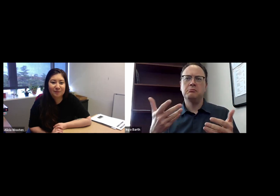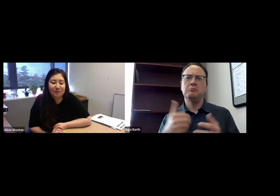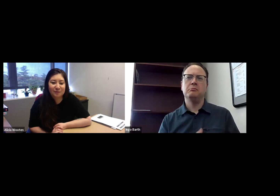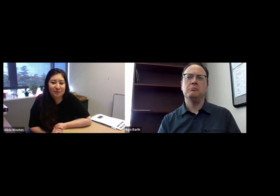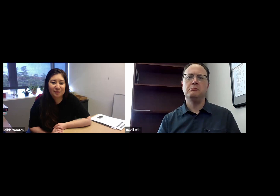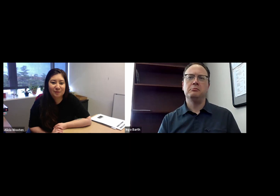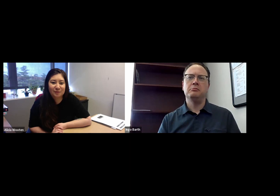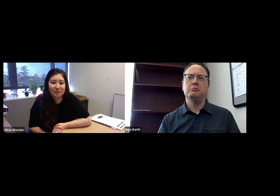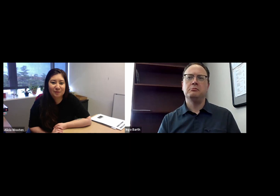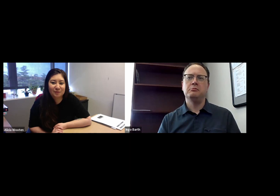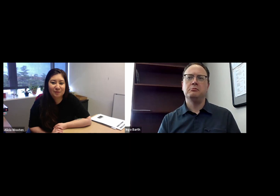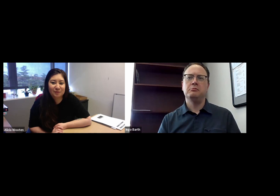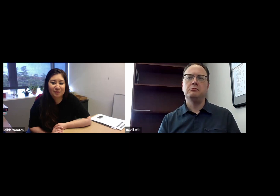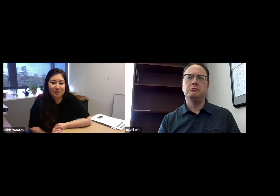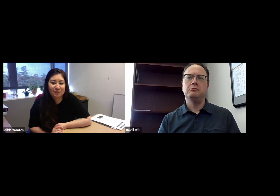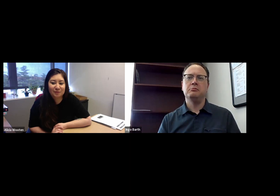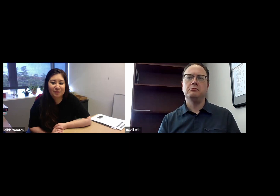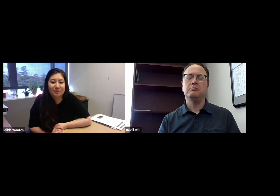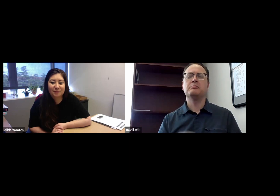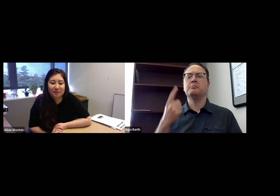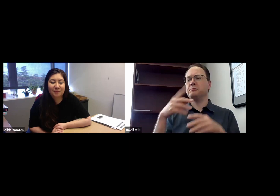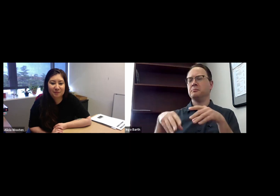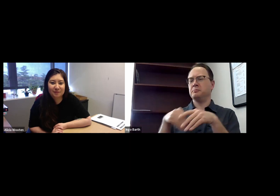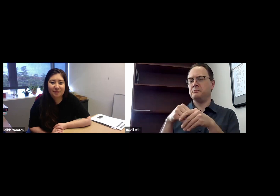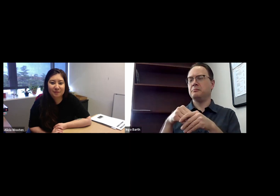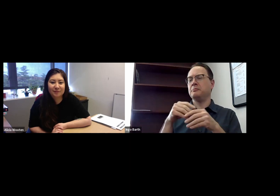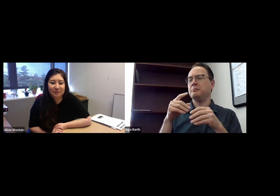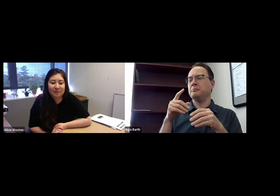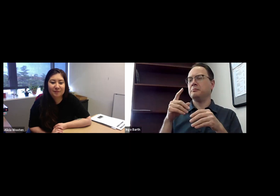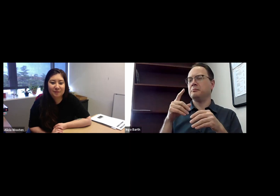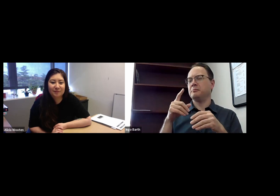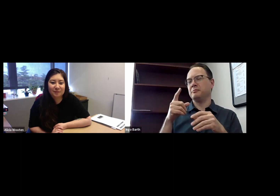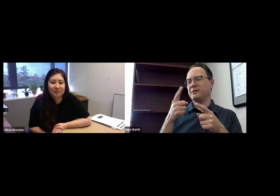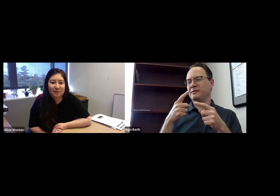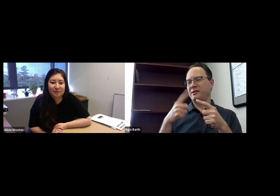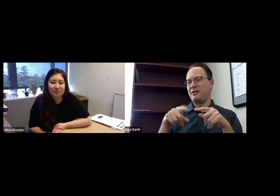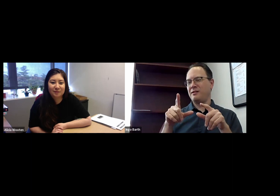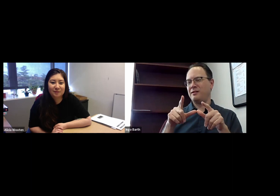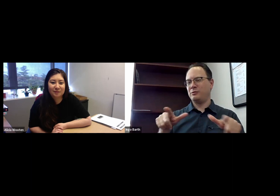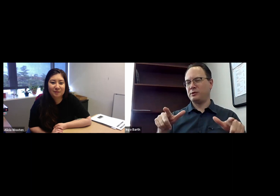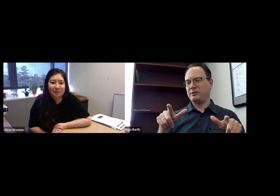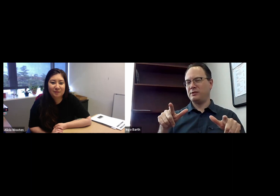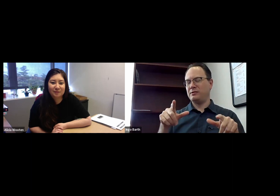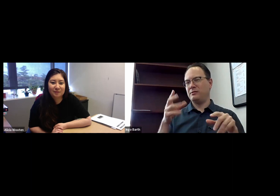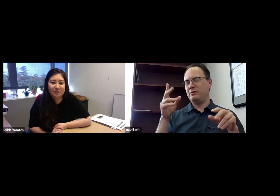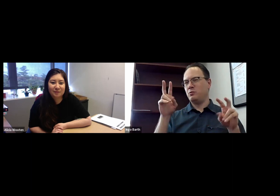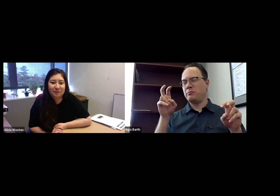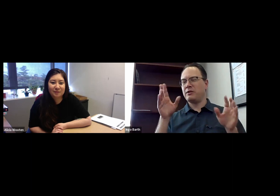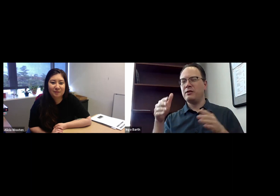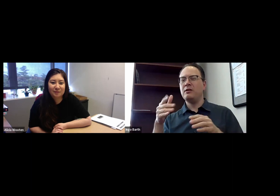you had from our prior session as well. But we'd like to go ahead and start for this afternoon.